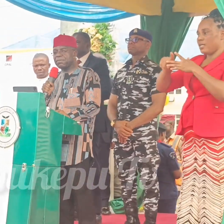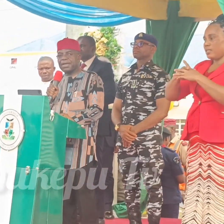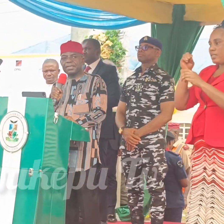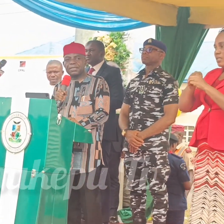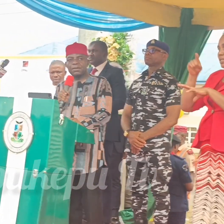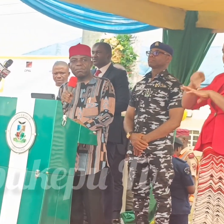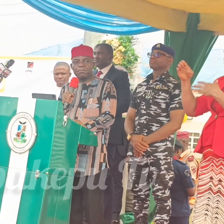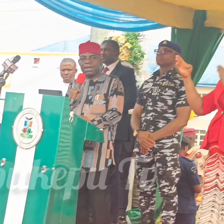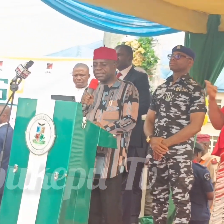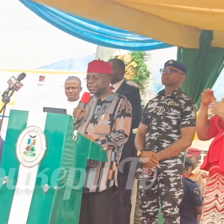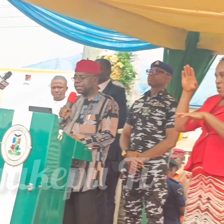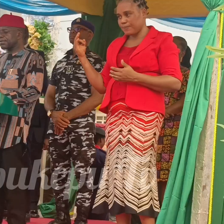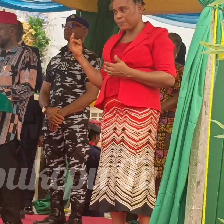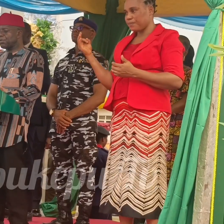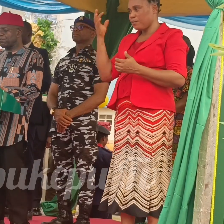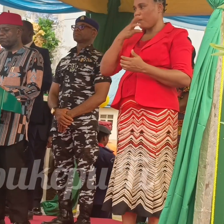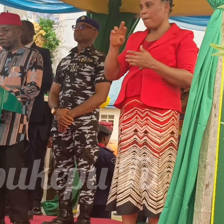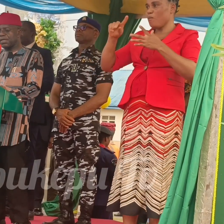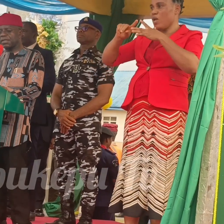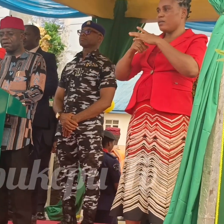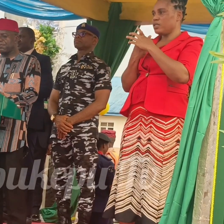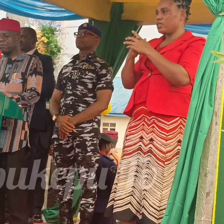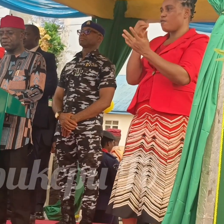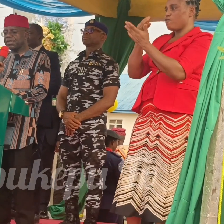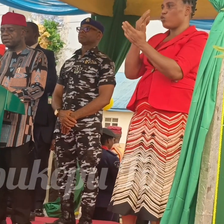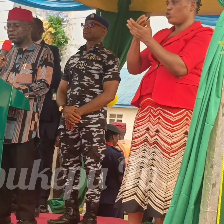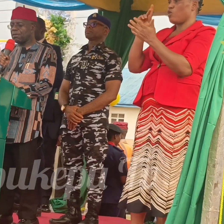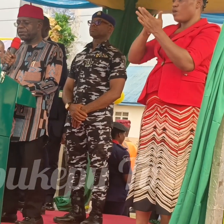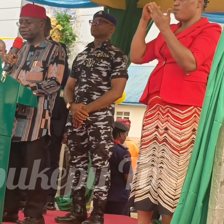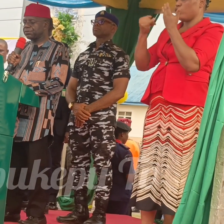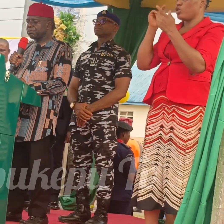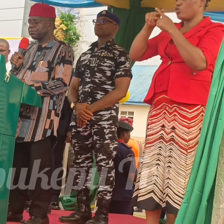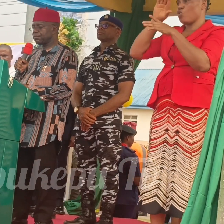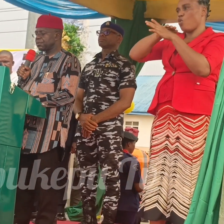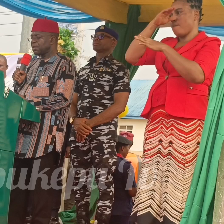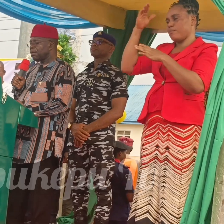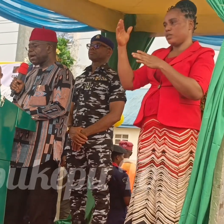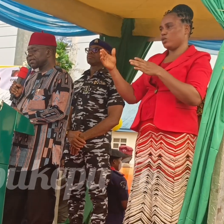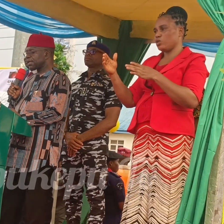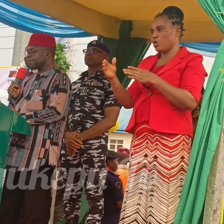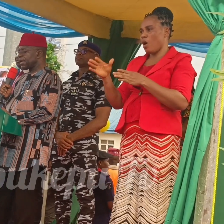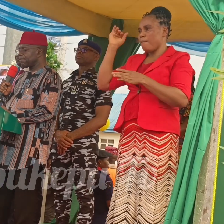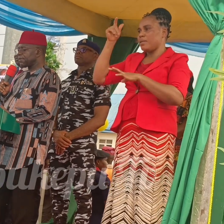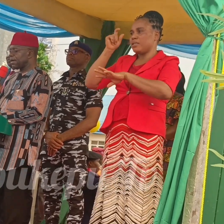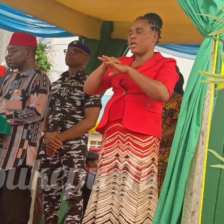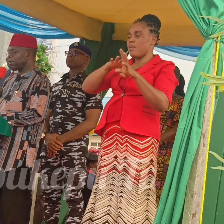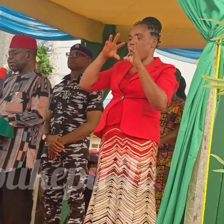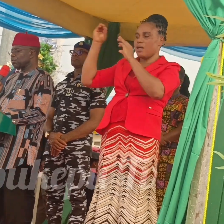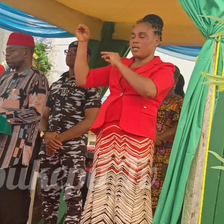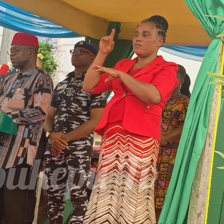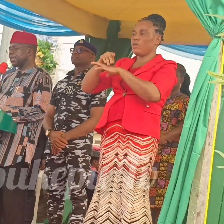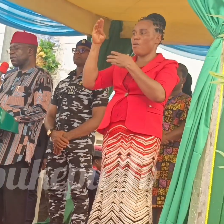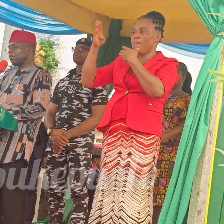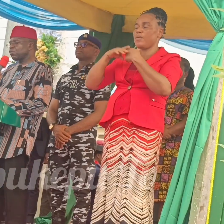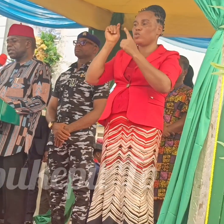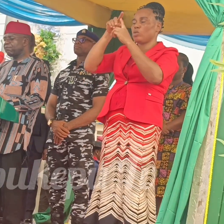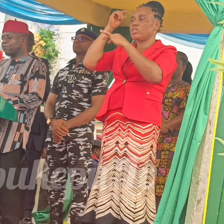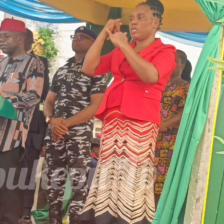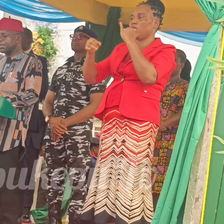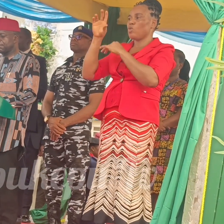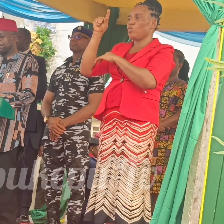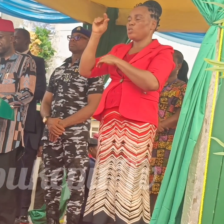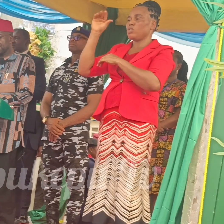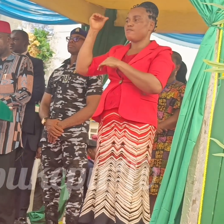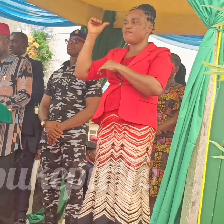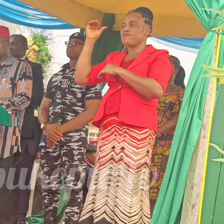Diamond Bank on March and resumed funding of the project to completion. By the time I left Diamond Bank towards the end of